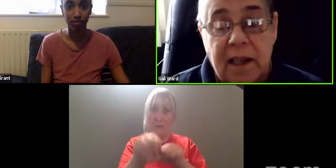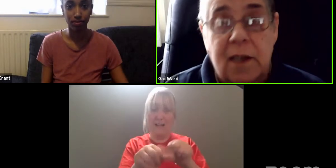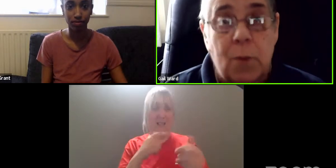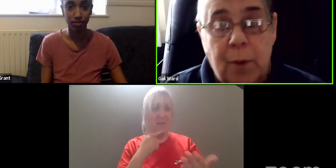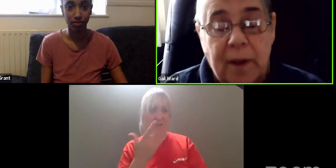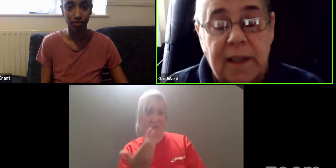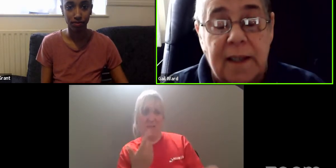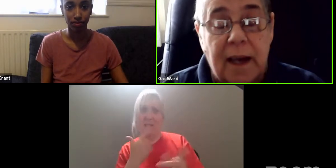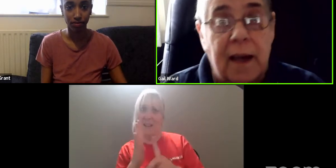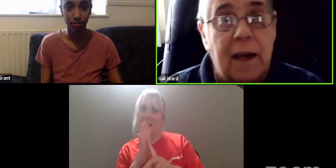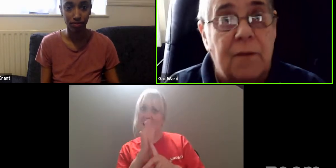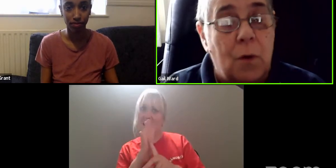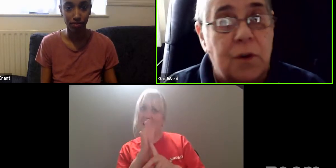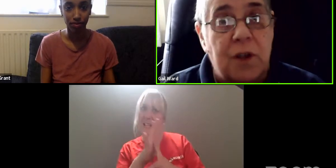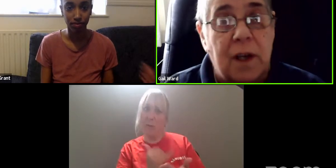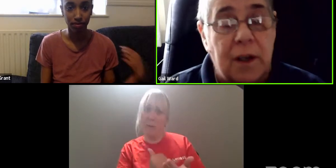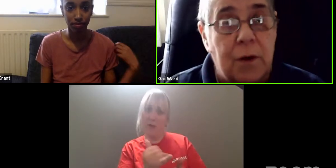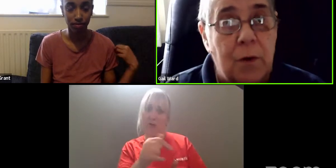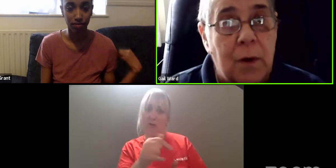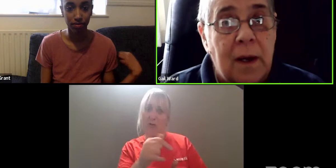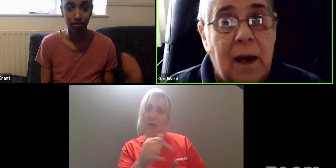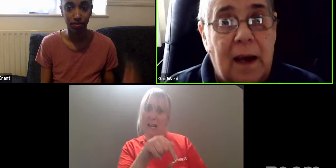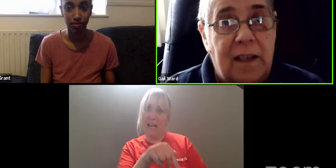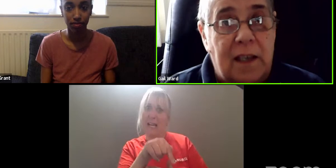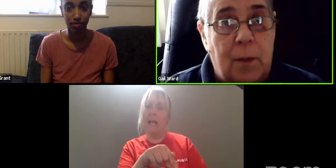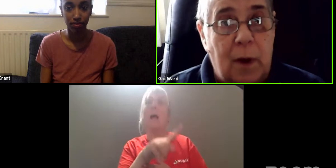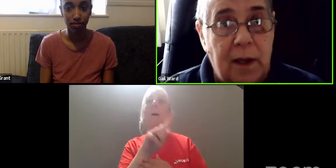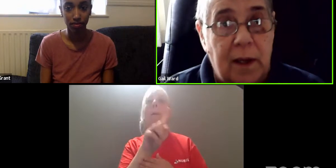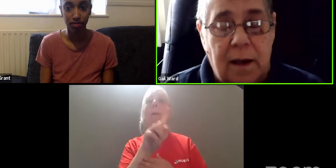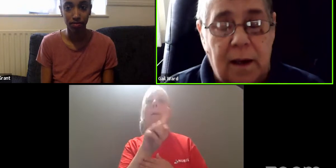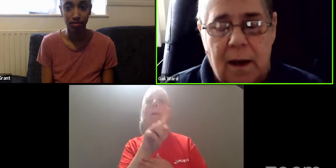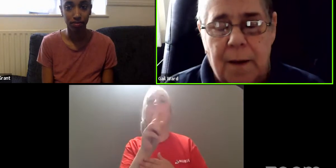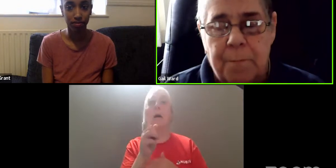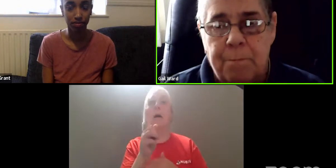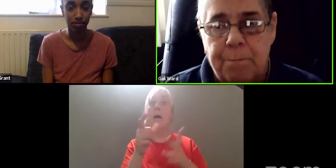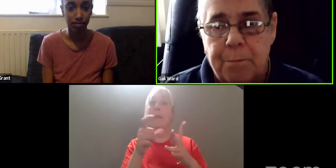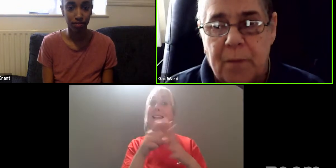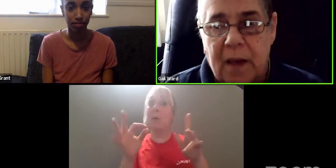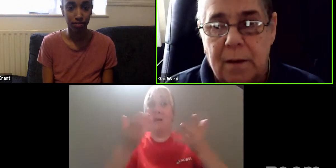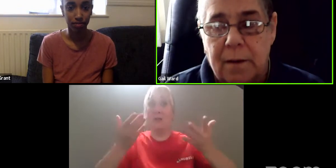the DWP today have launched a new accessibility